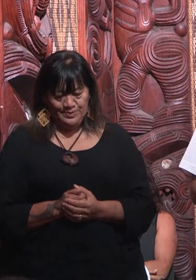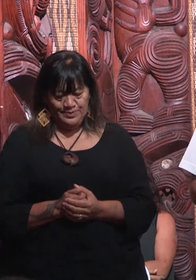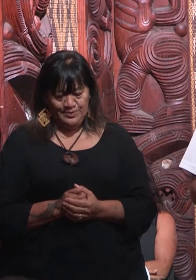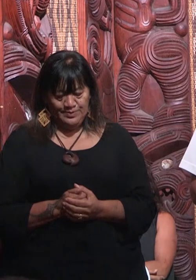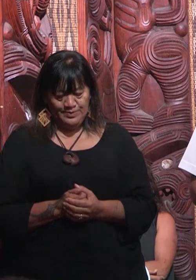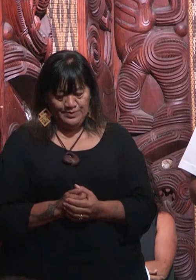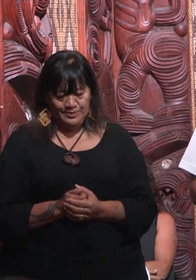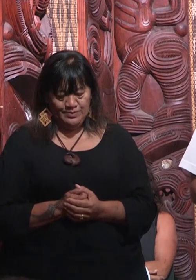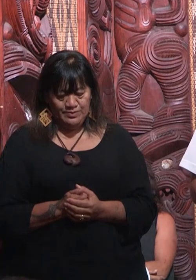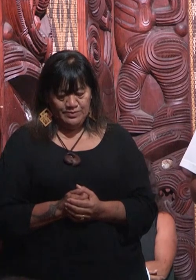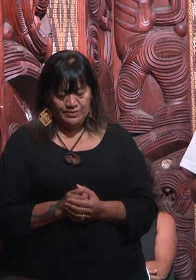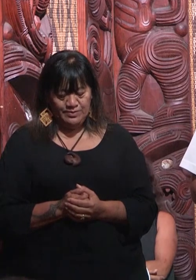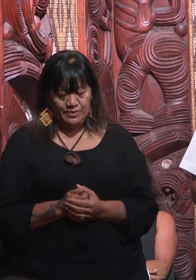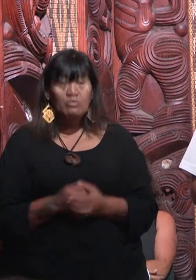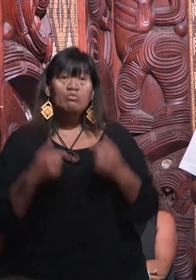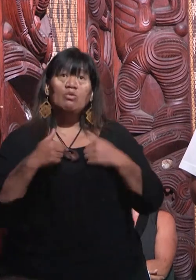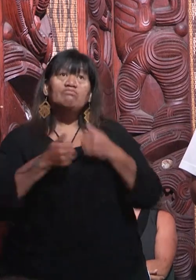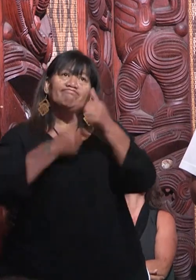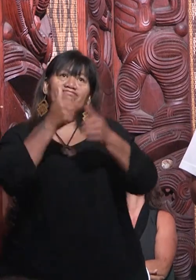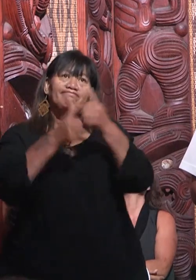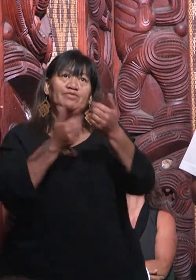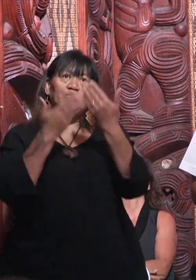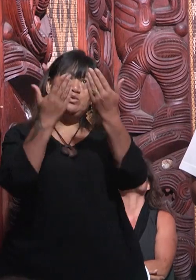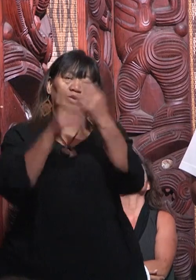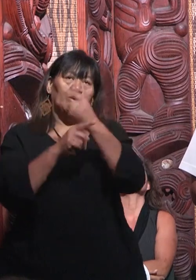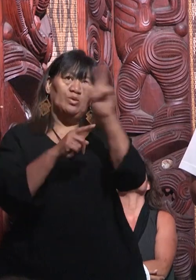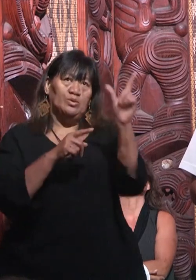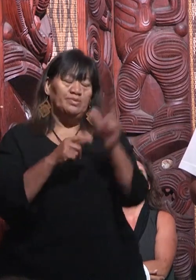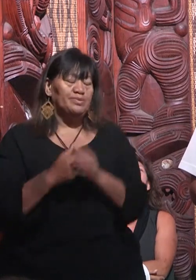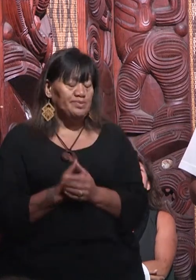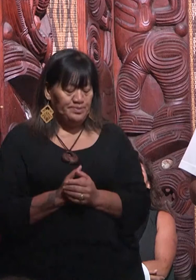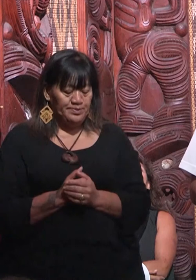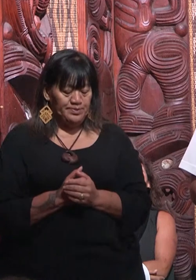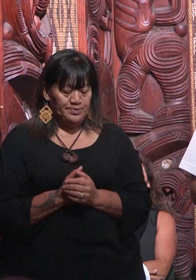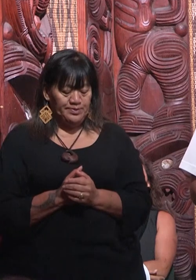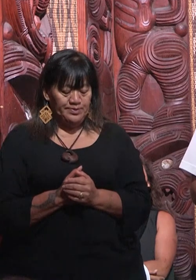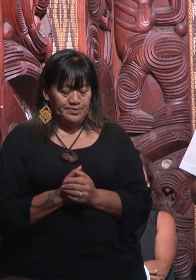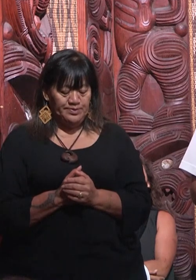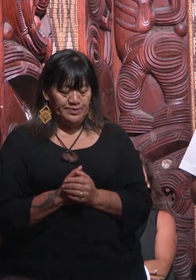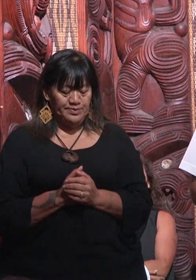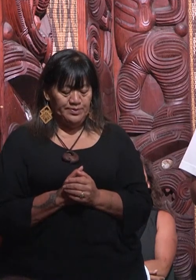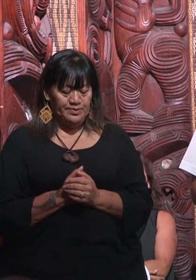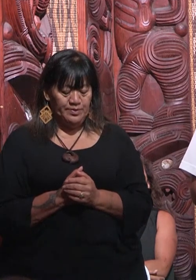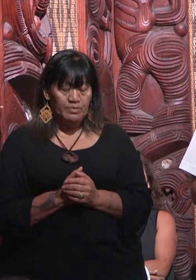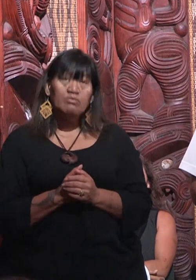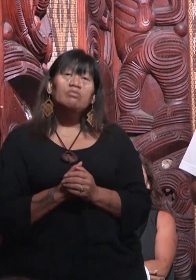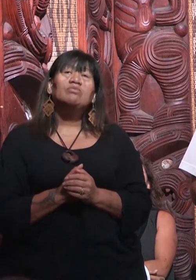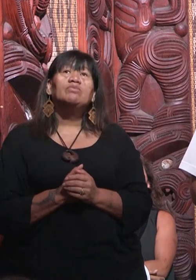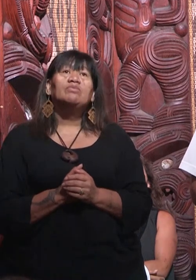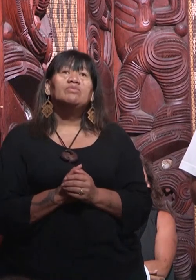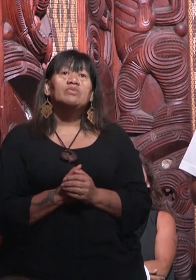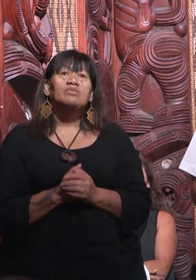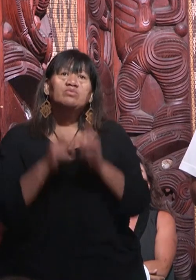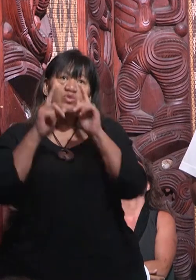E tuku whakawhitai ana ki a koe. I tuituia I koe